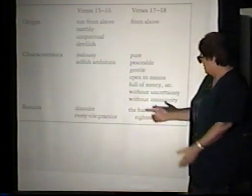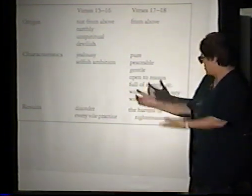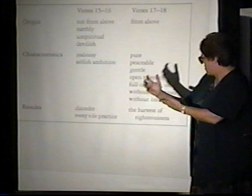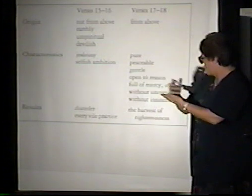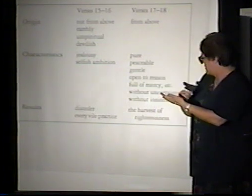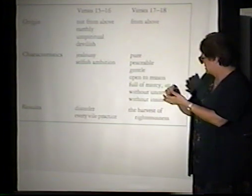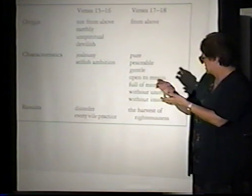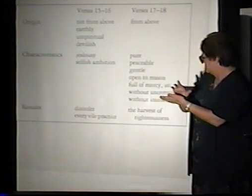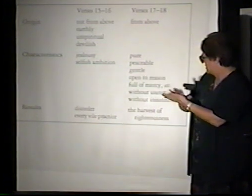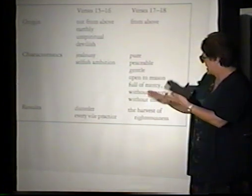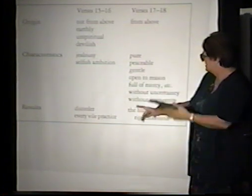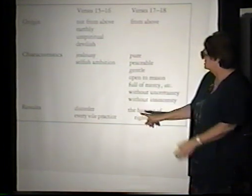Pardon the